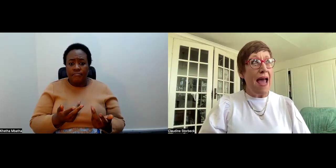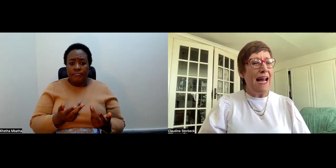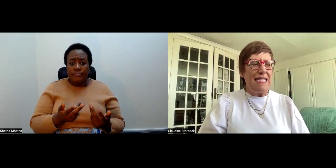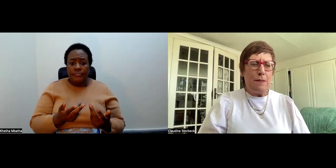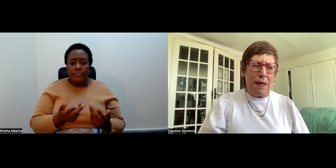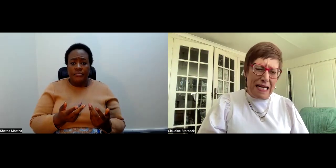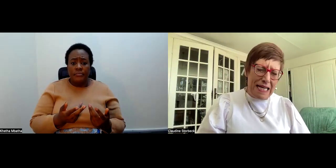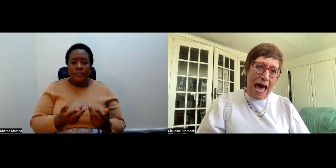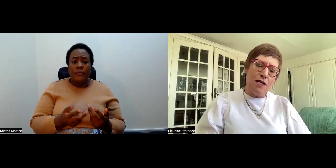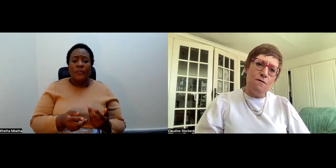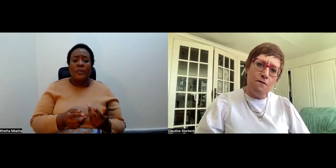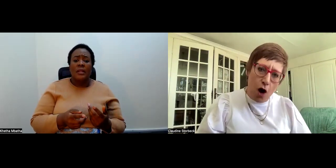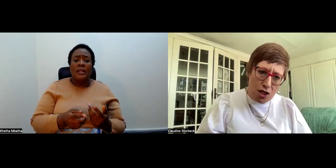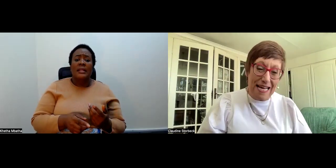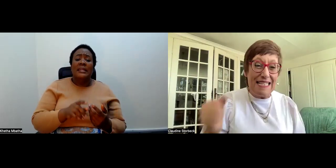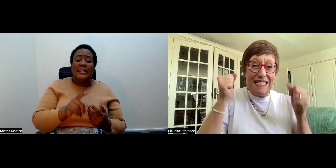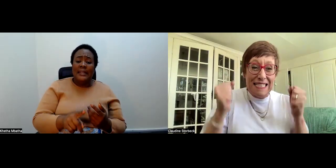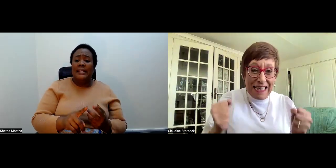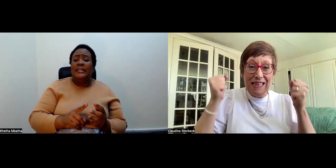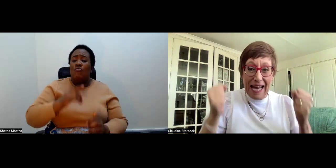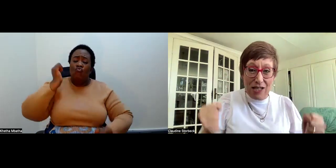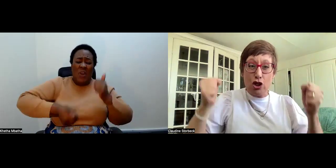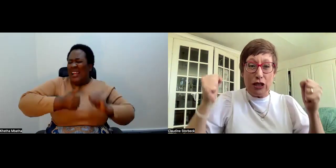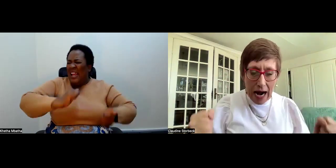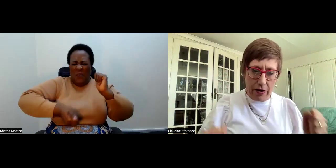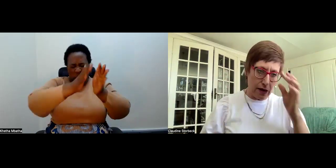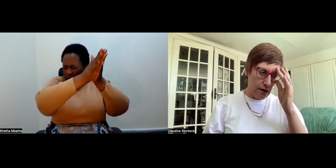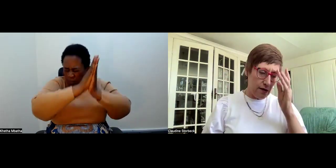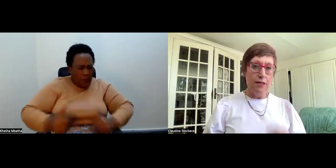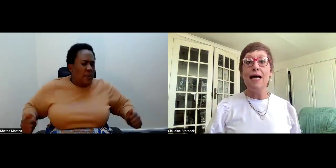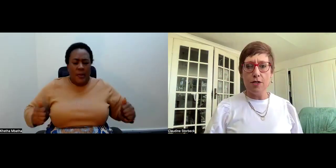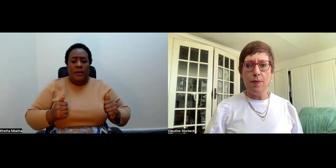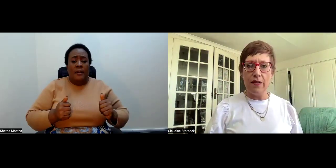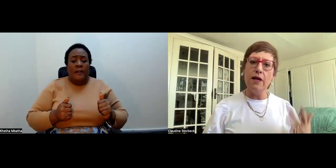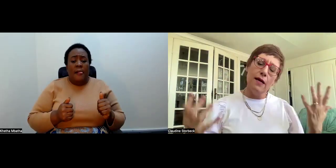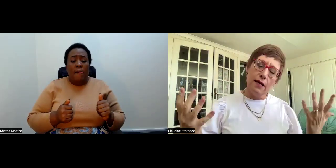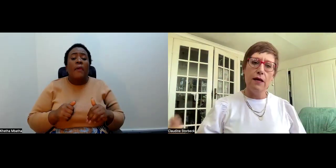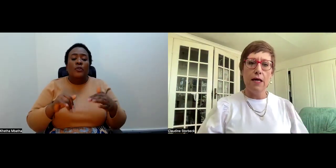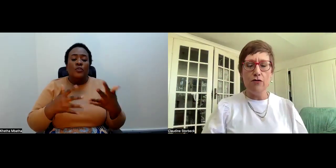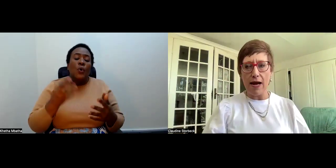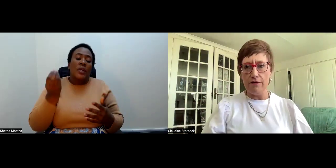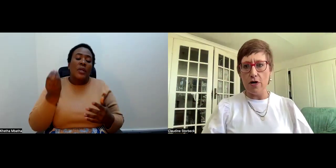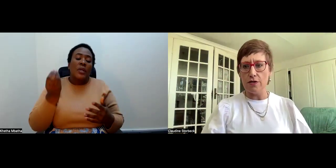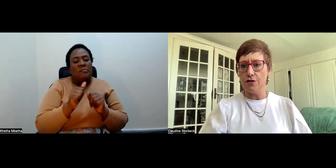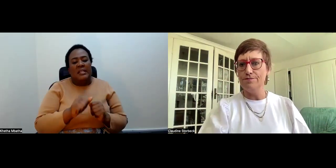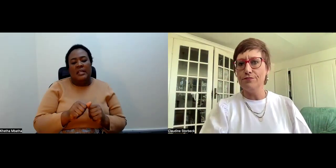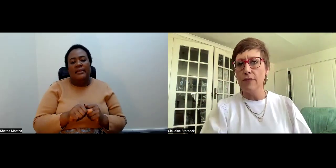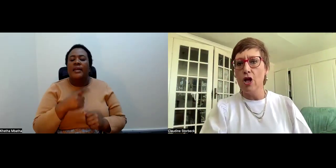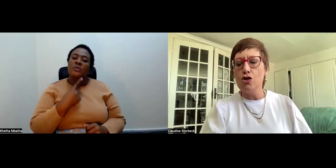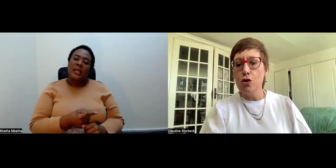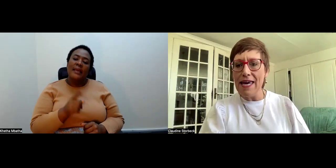He ran as speedily and as fast as his little legs could carry. Sounds better than he ran